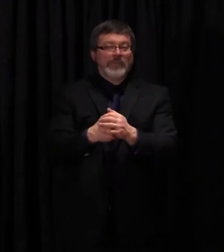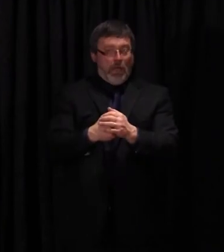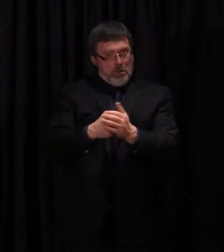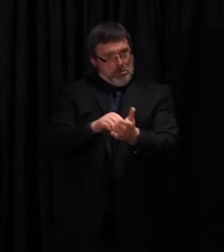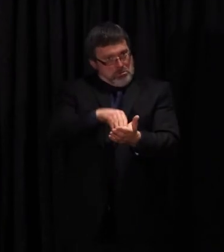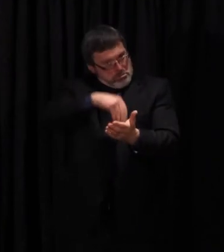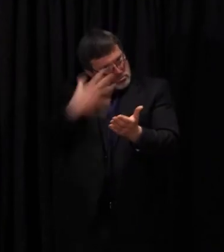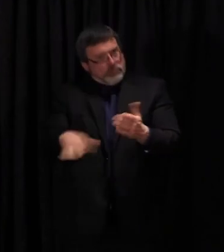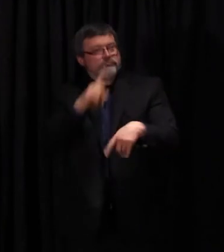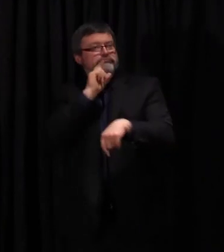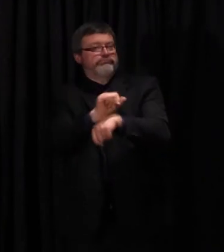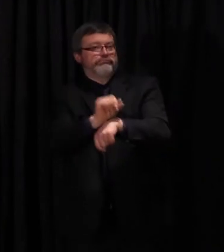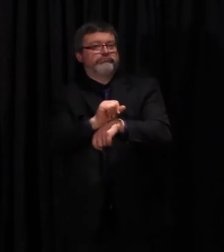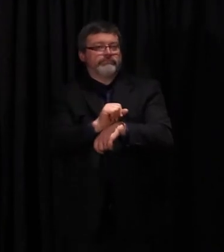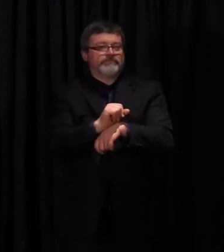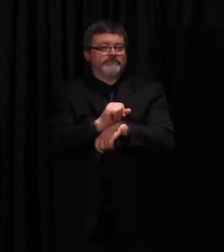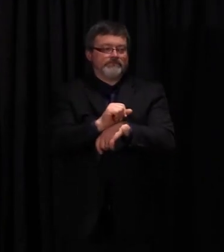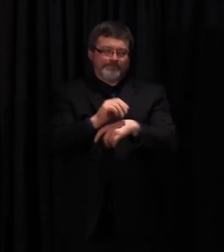here in Vermont.